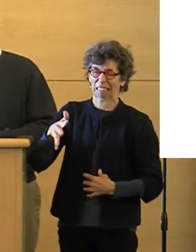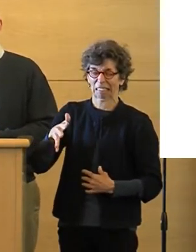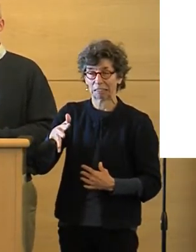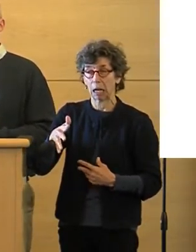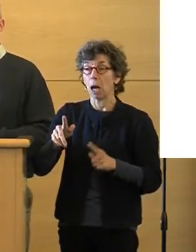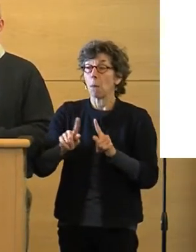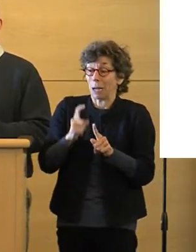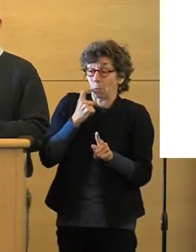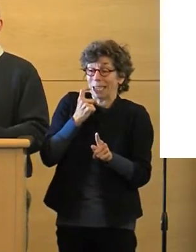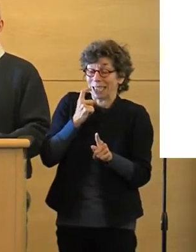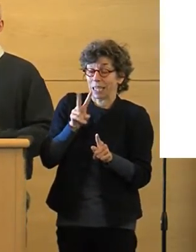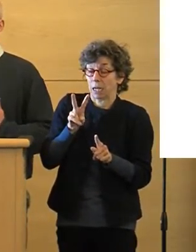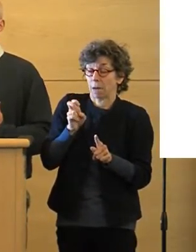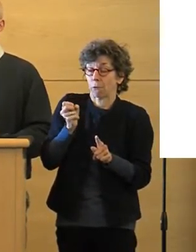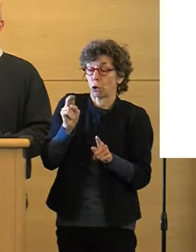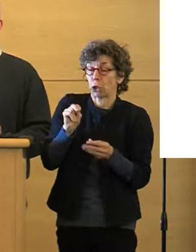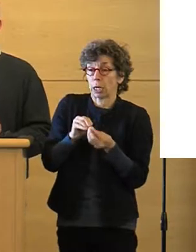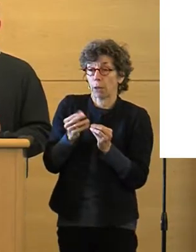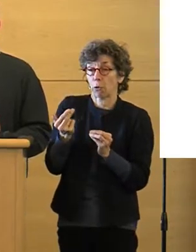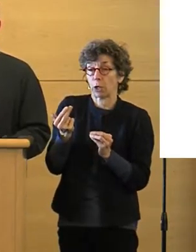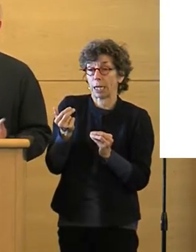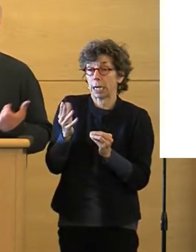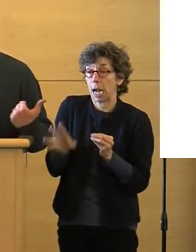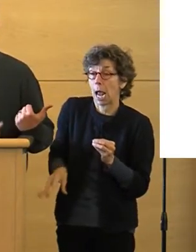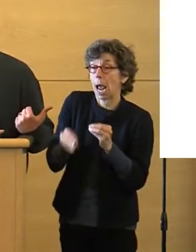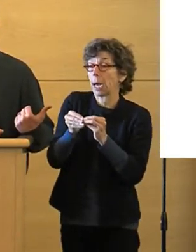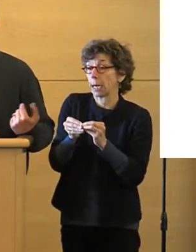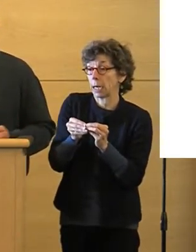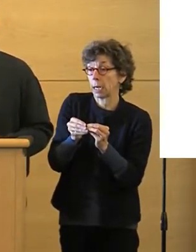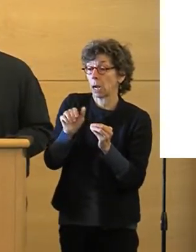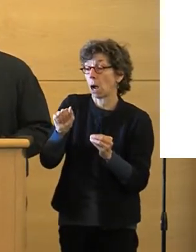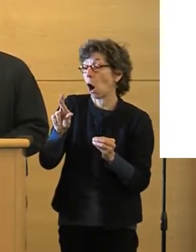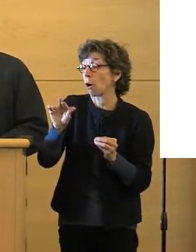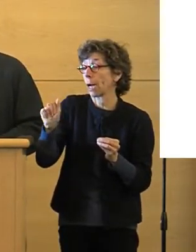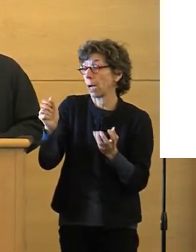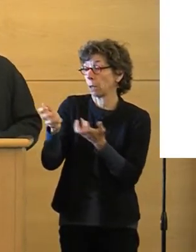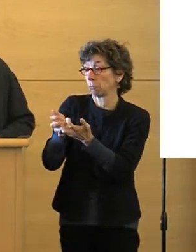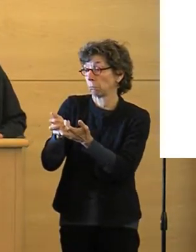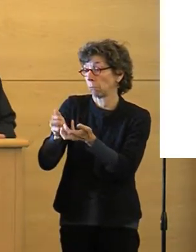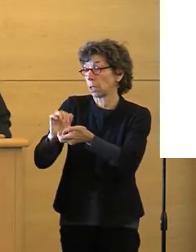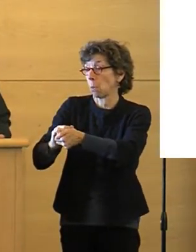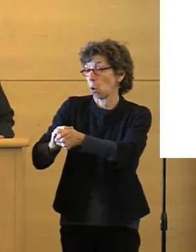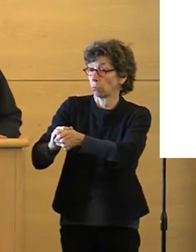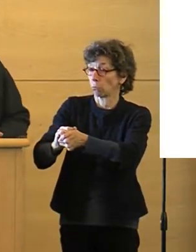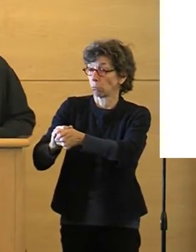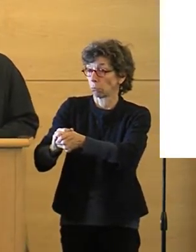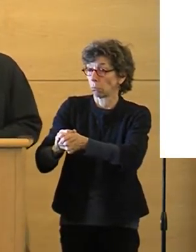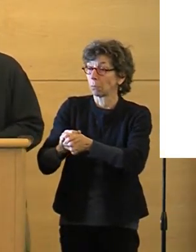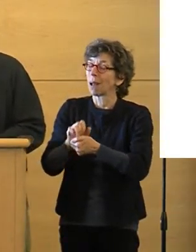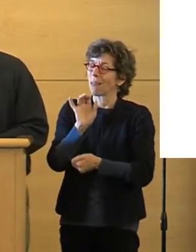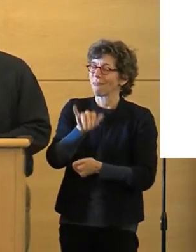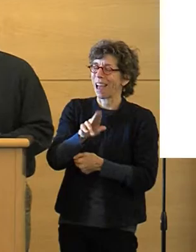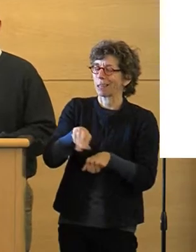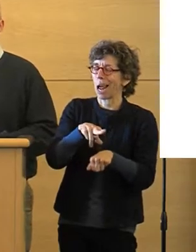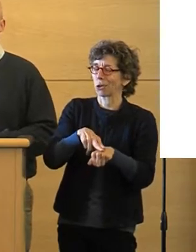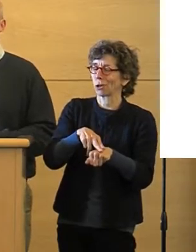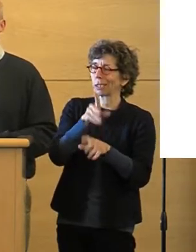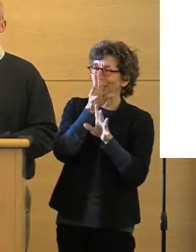do a pretty good job. There's room for improvement, but not bad. Dragon, naturally speaking, has